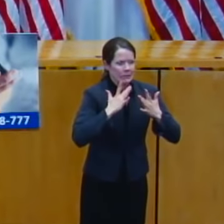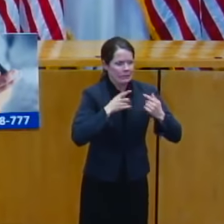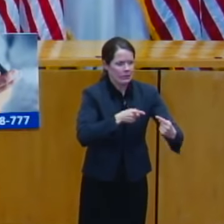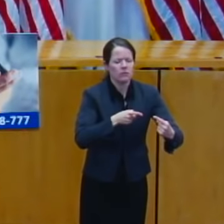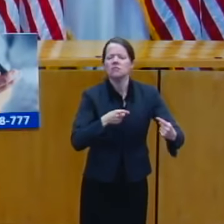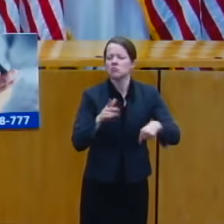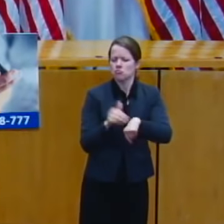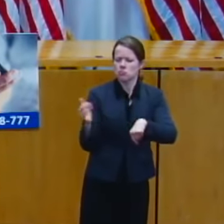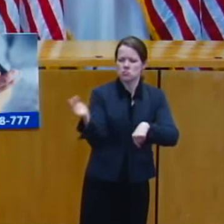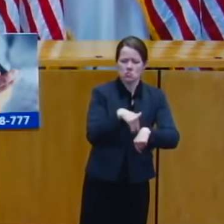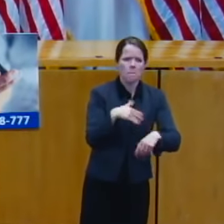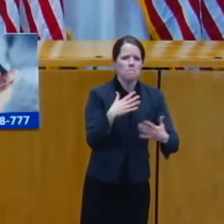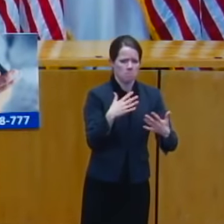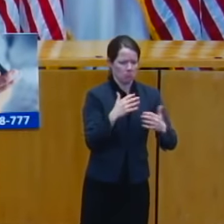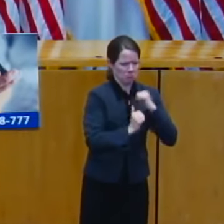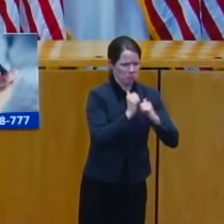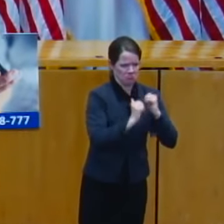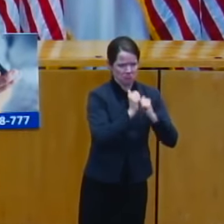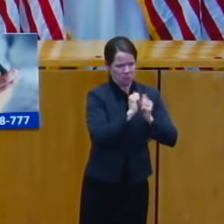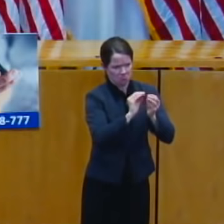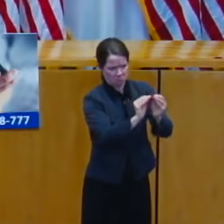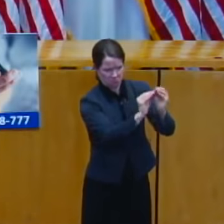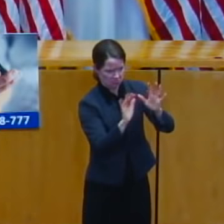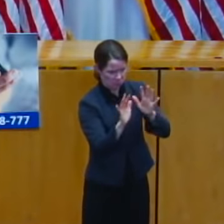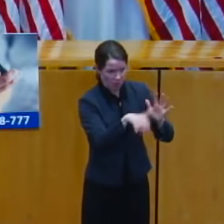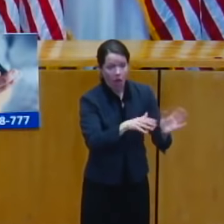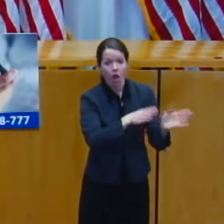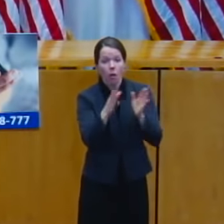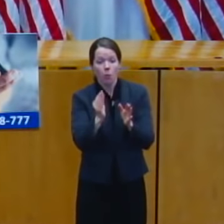And then we put some pretty